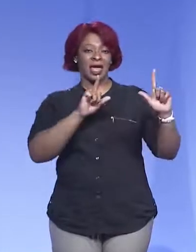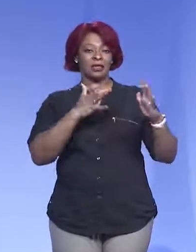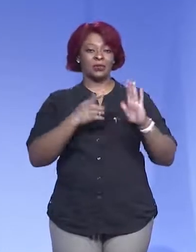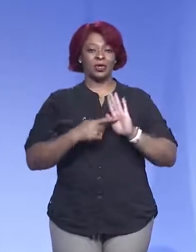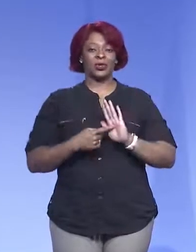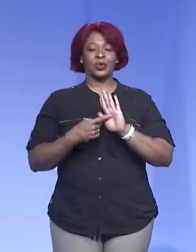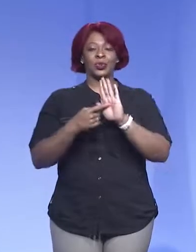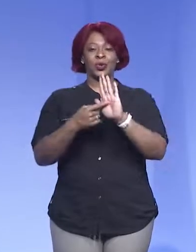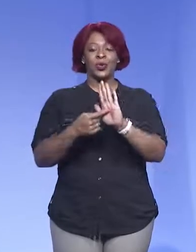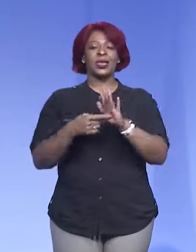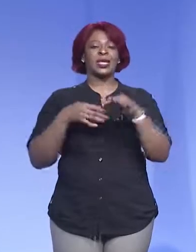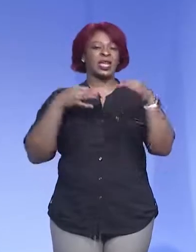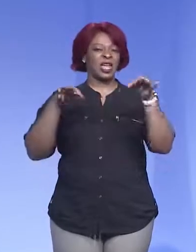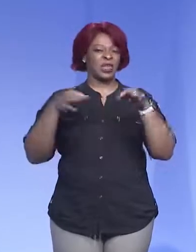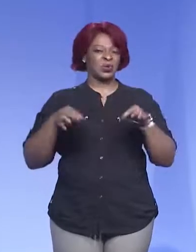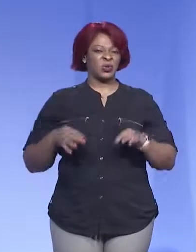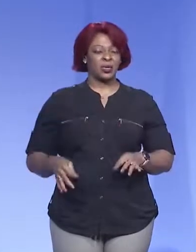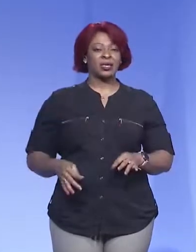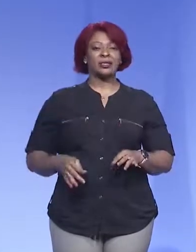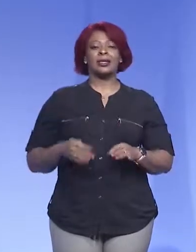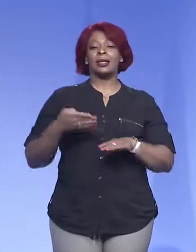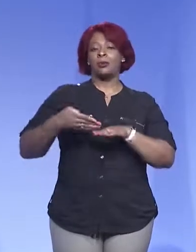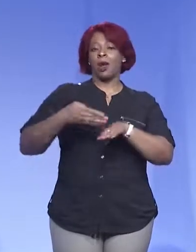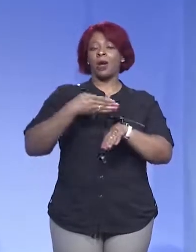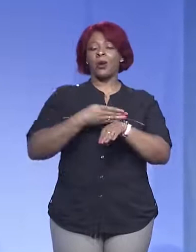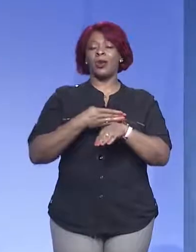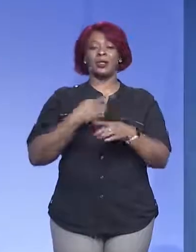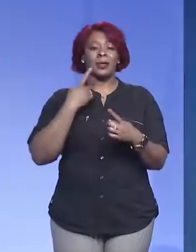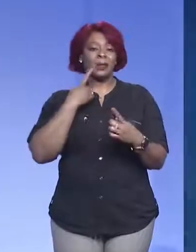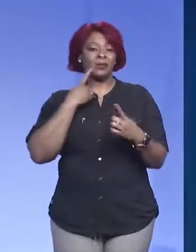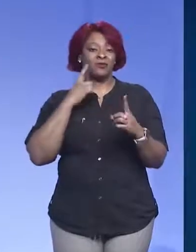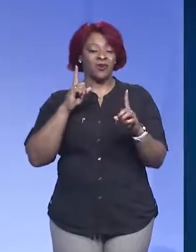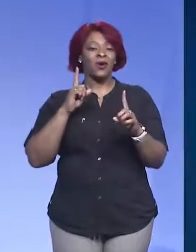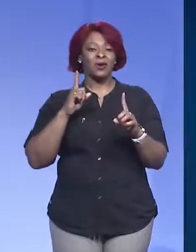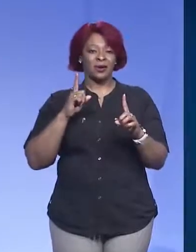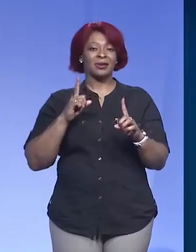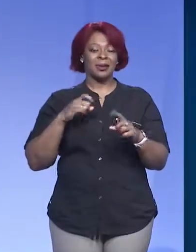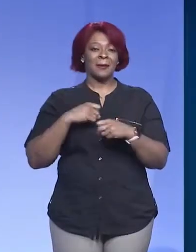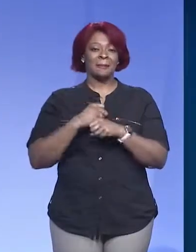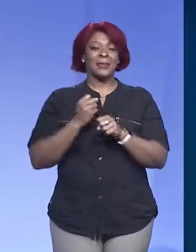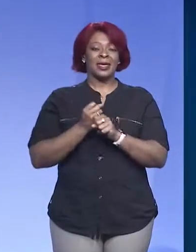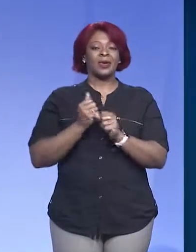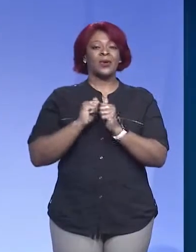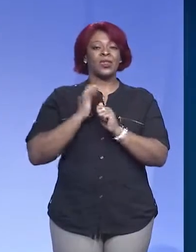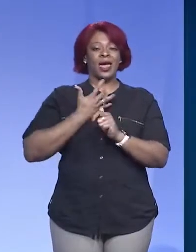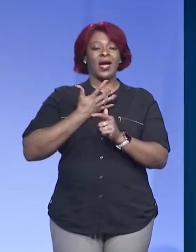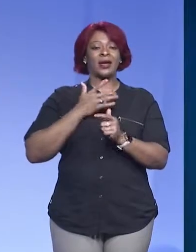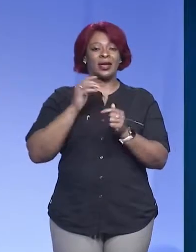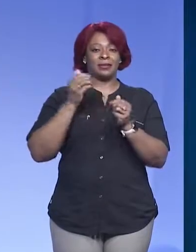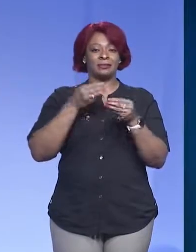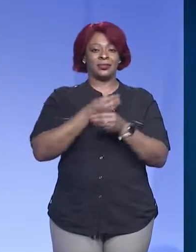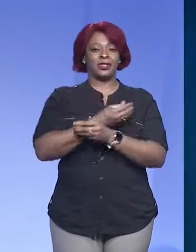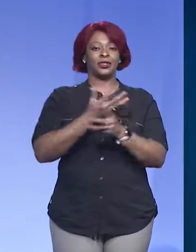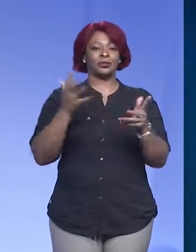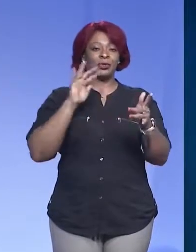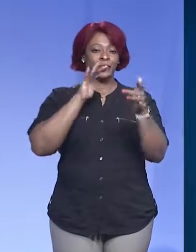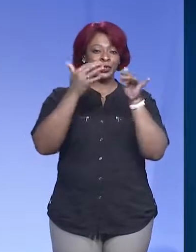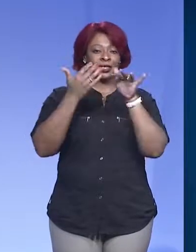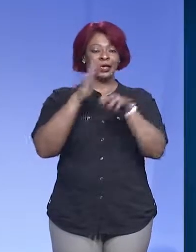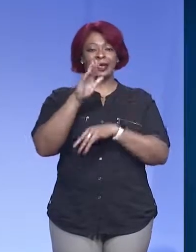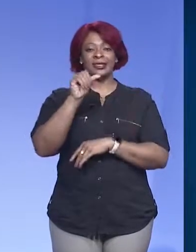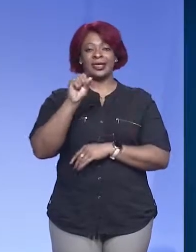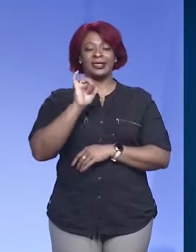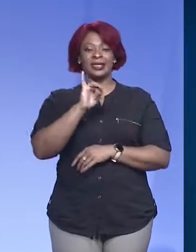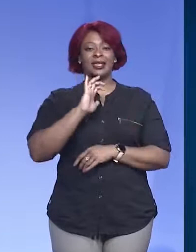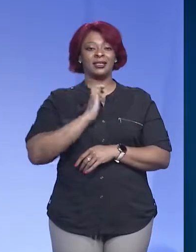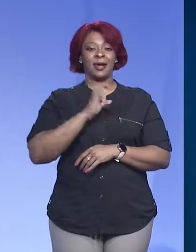to illustrate for you some of the progress that has been made and where we are with some of the distribution of cases. This is our